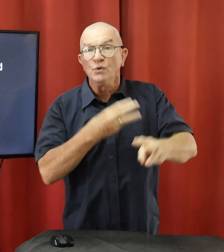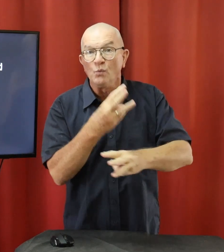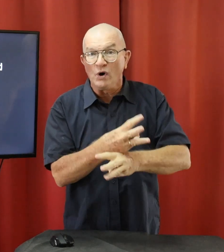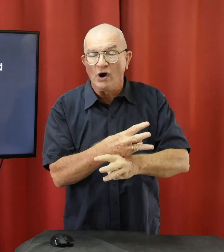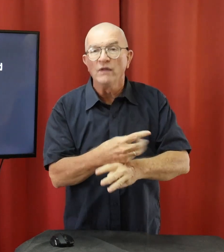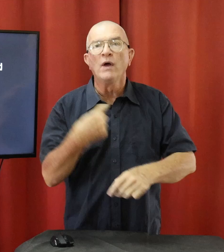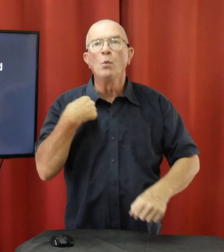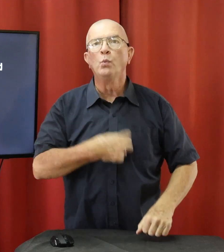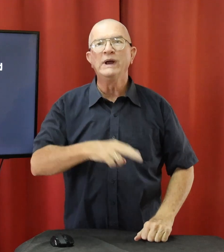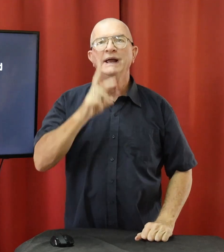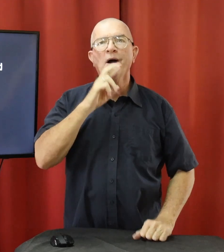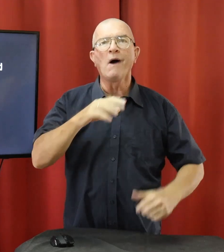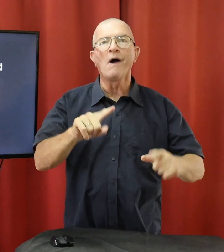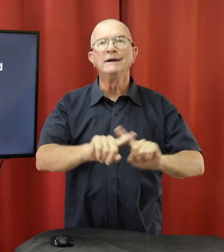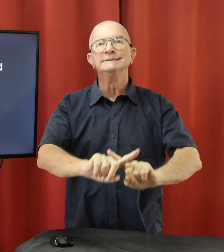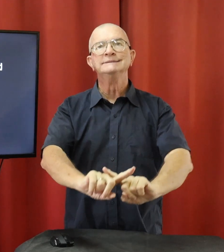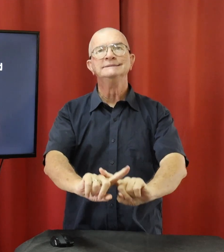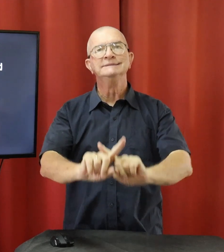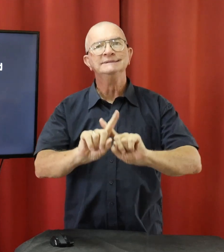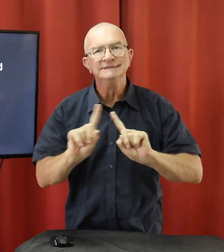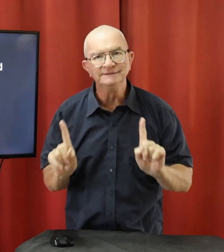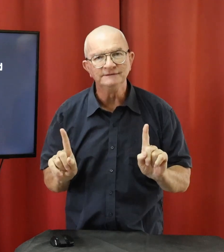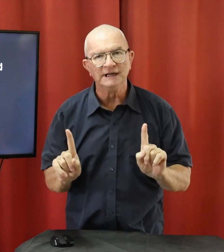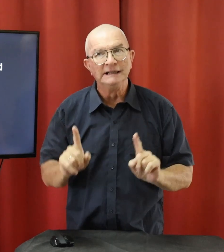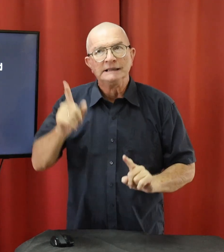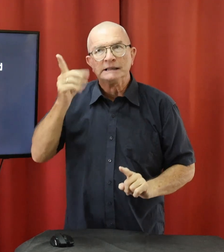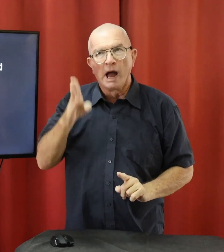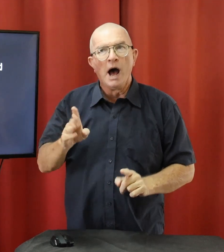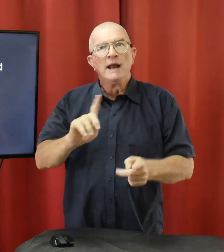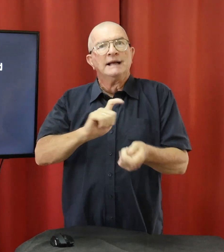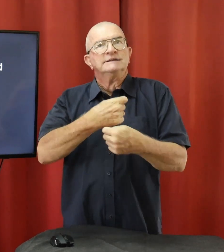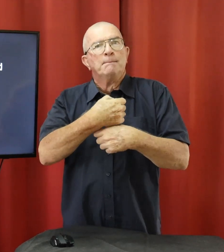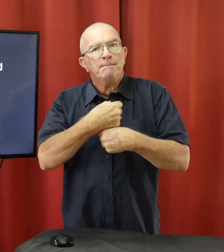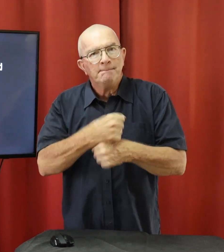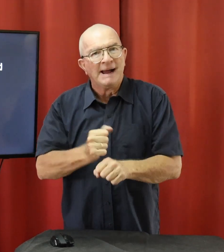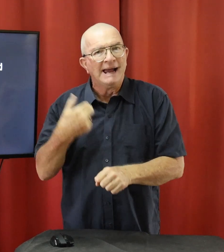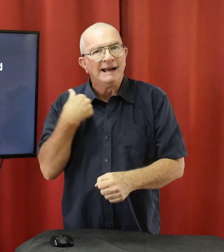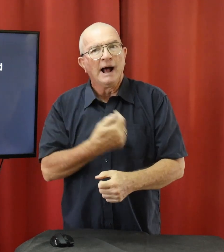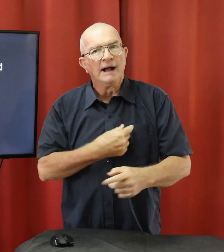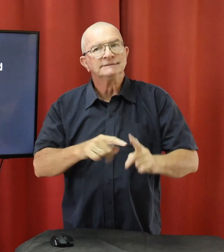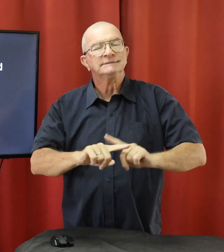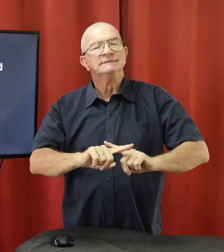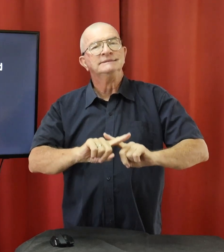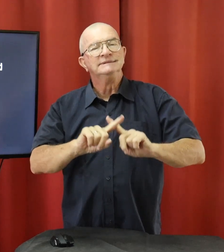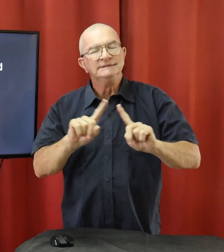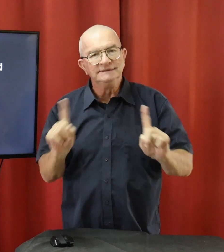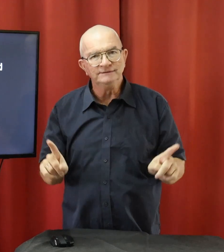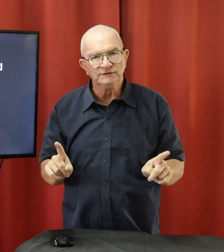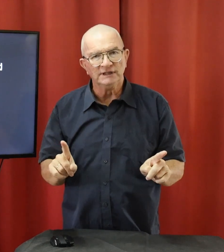We need to show the world that we are different. God has made us